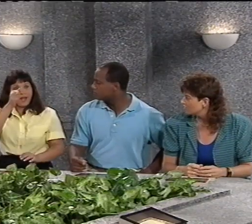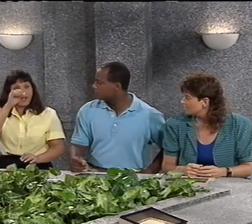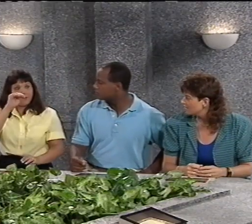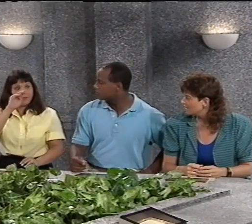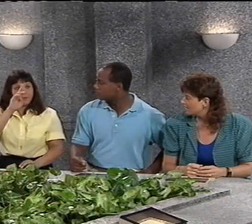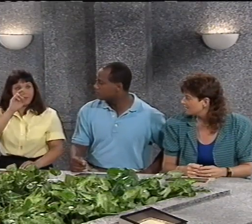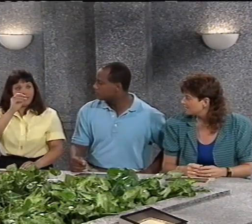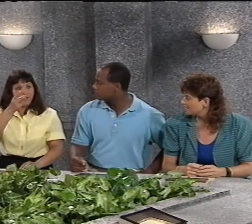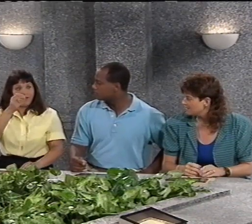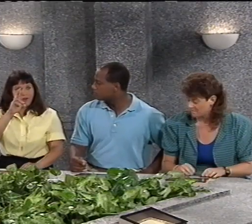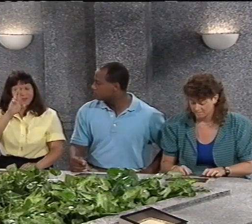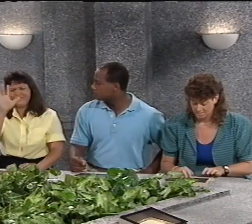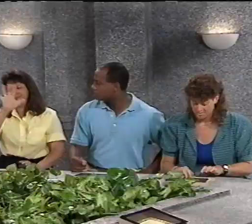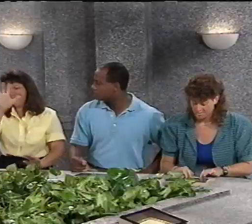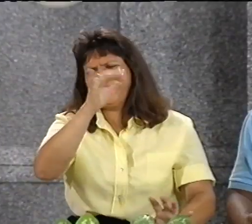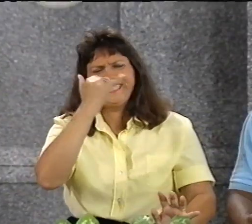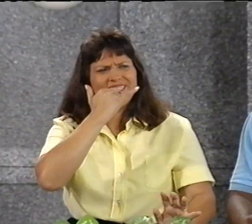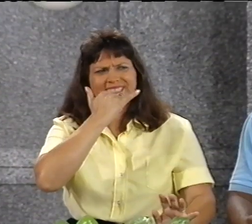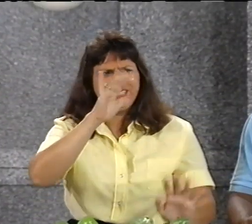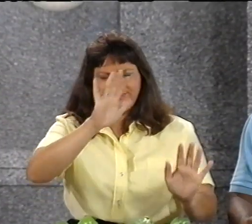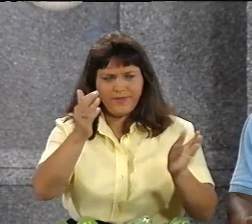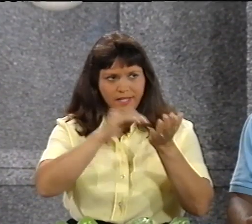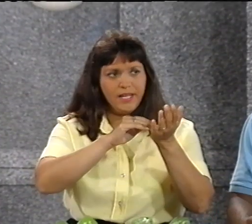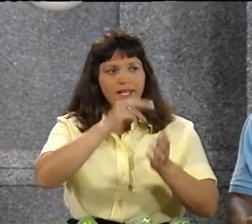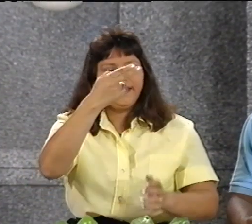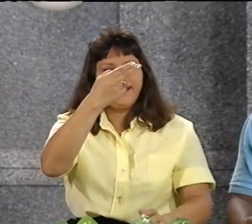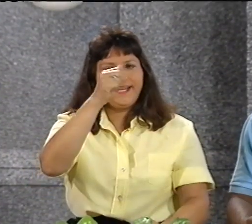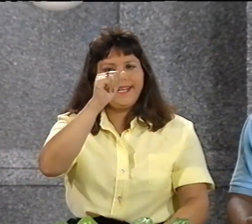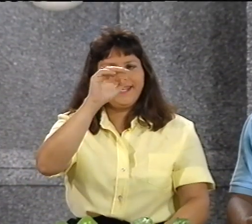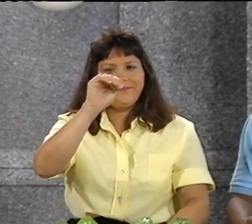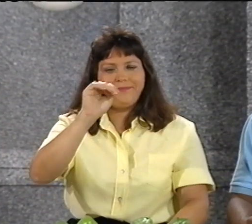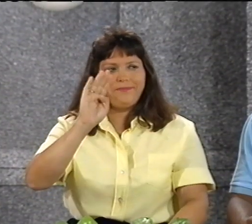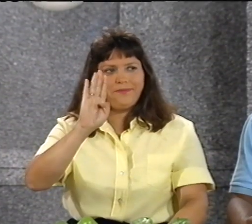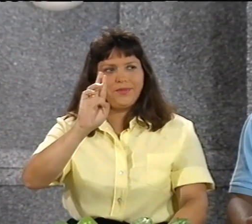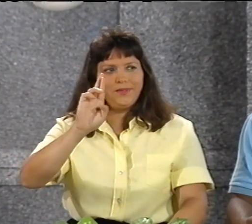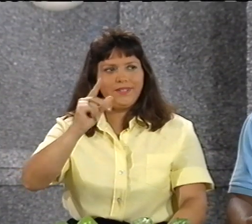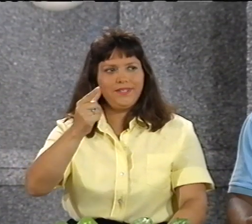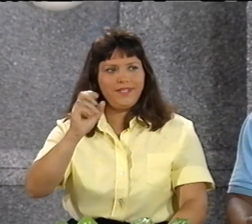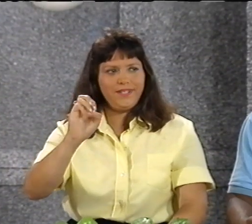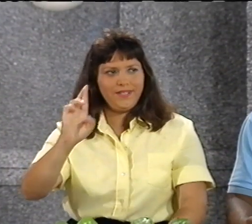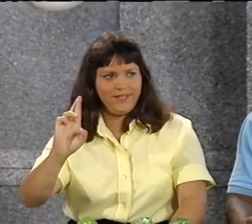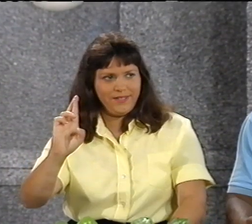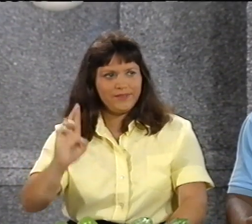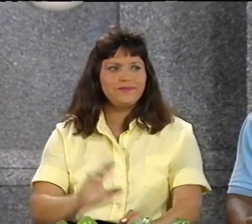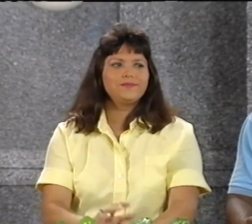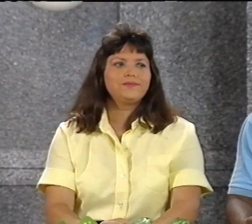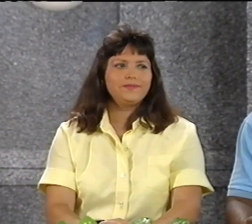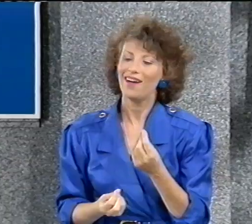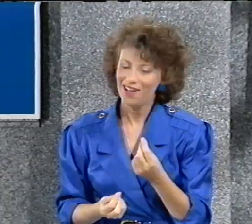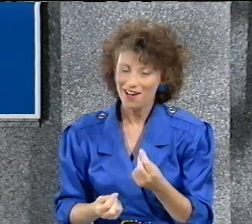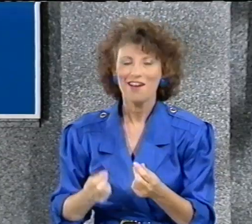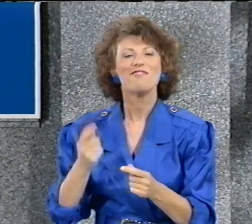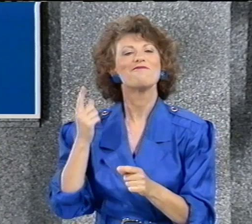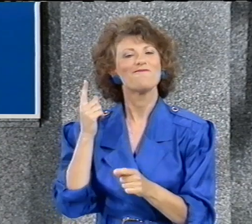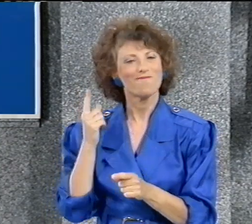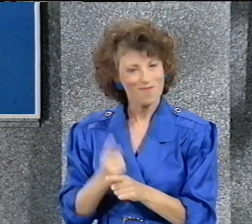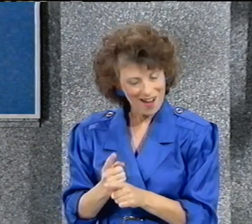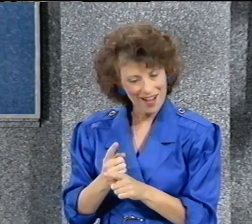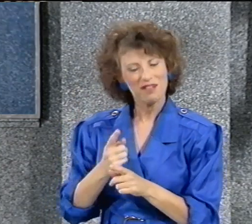If I misspell hamburger, I can sign that I made a mistake and spell it again. Right.